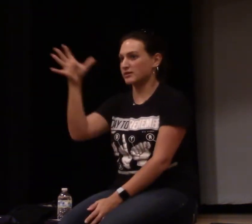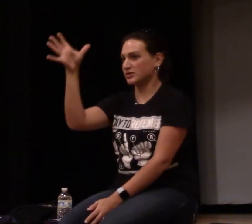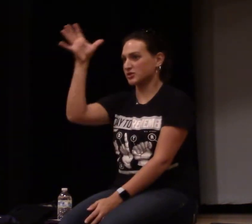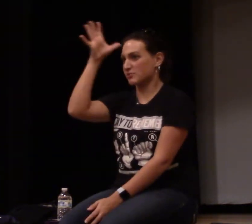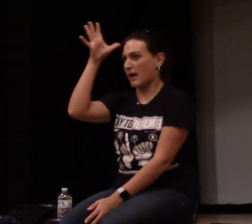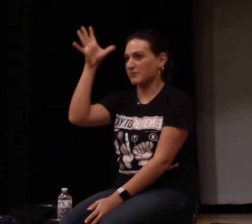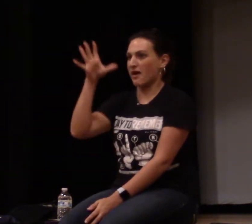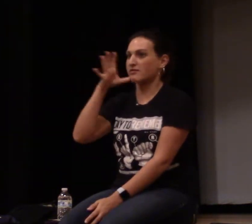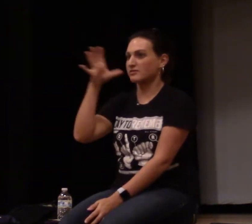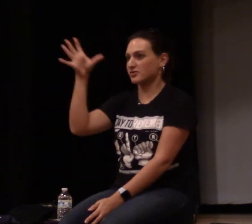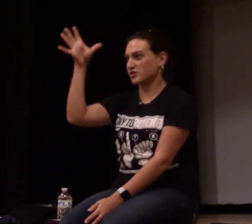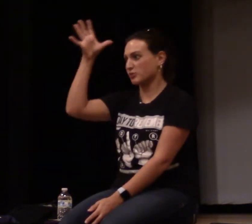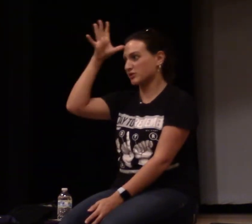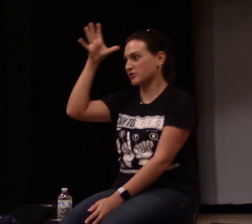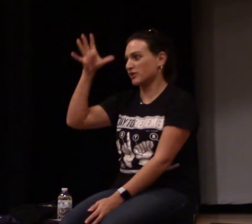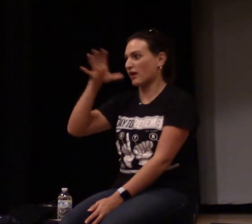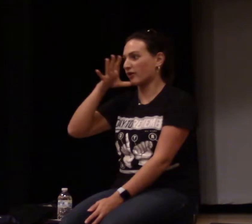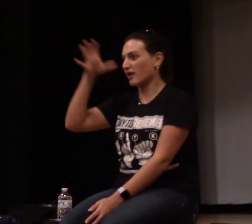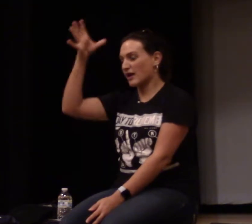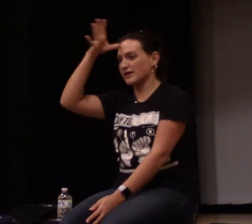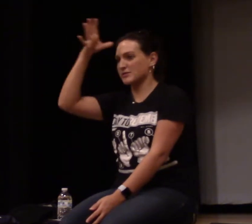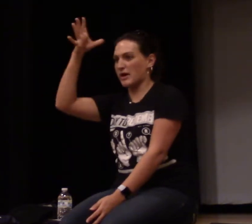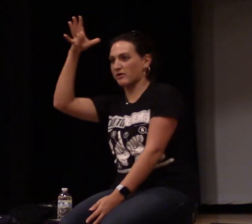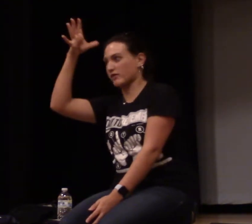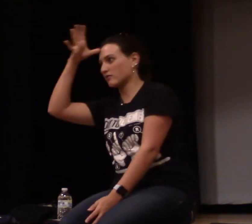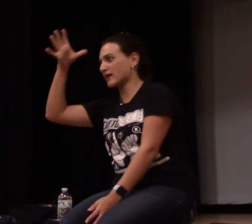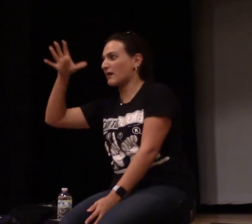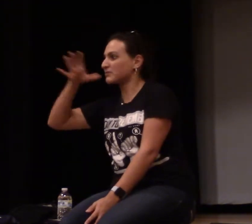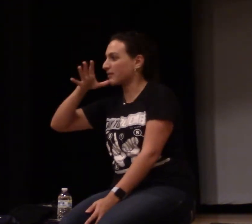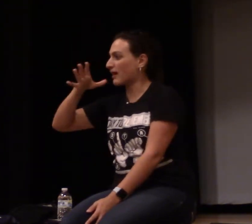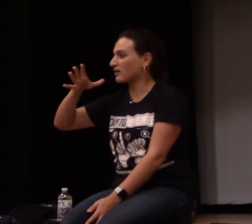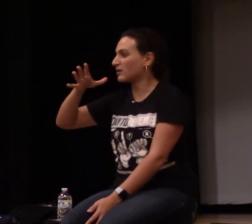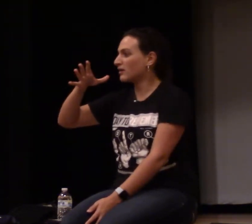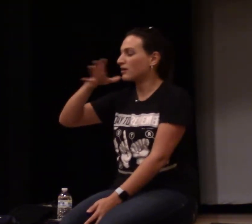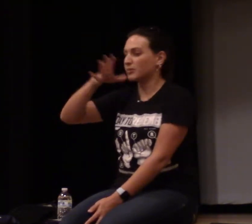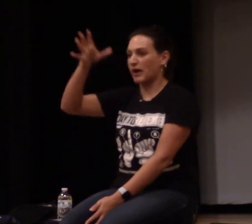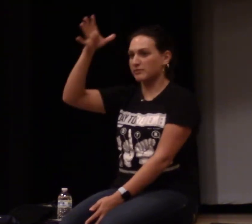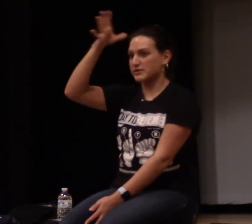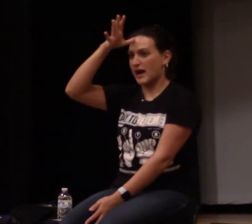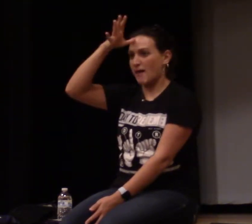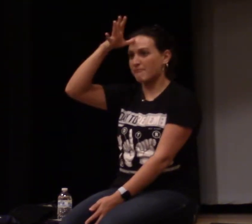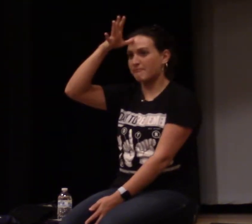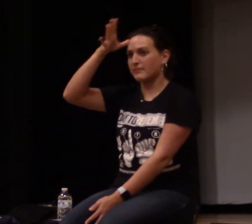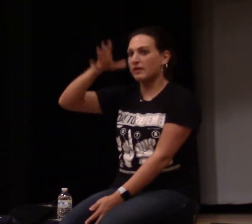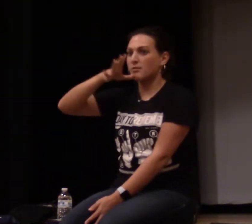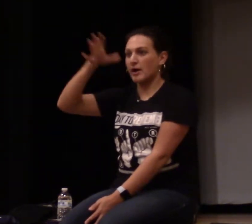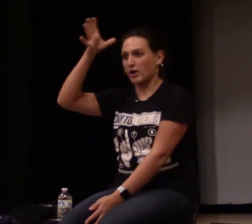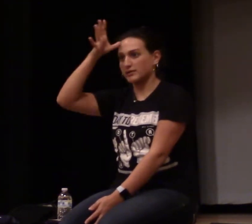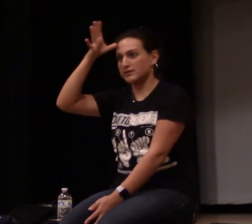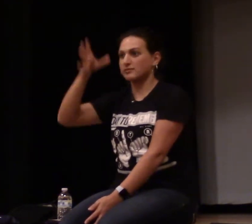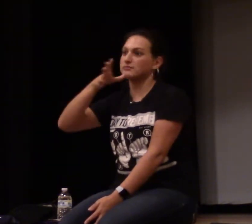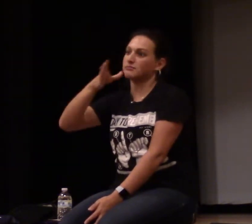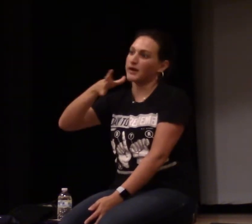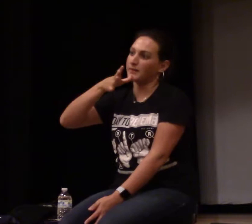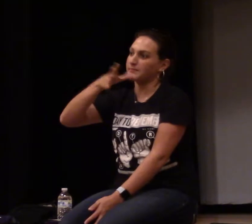just mom, dad. So just put the two together. It doesn't matter if you go top to bottom or bottom to top. Parents, mom,